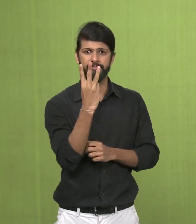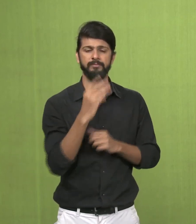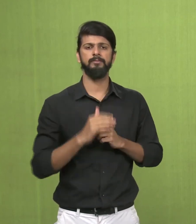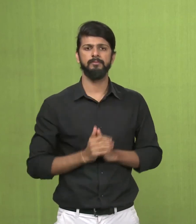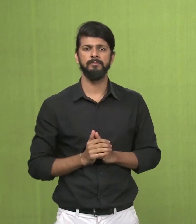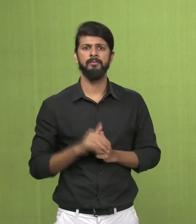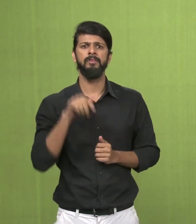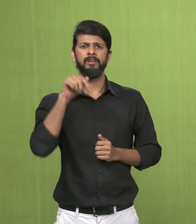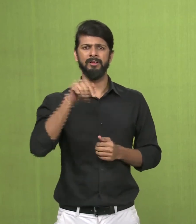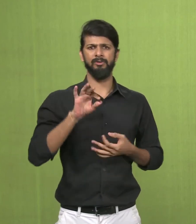Question number 3.